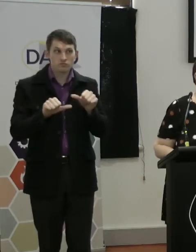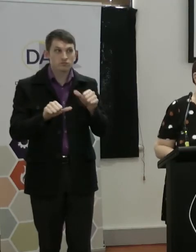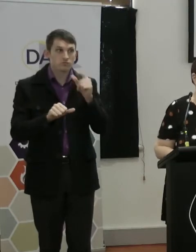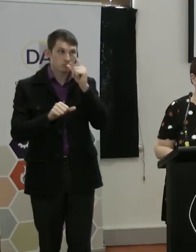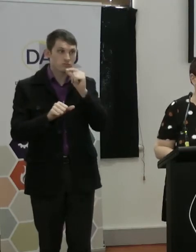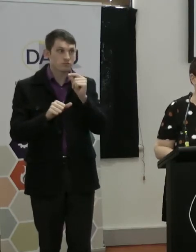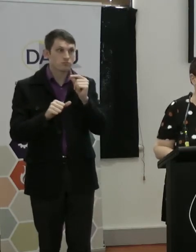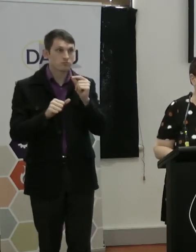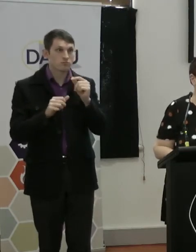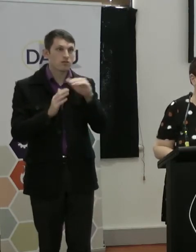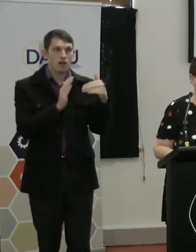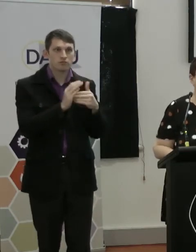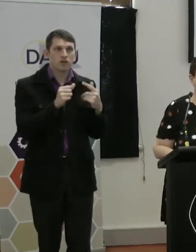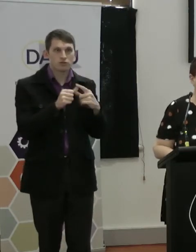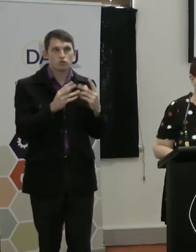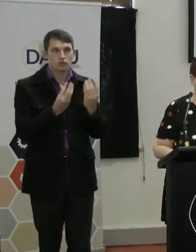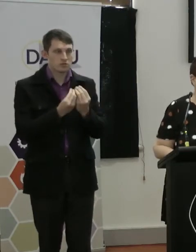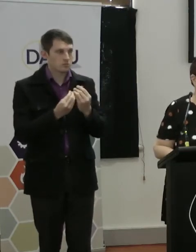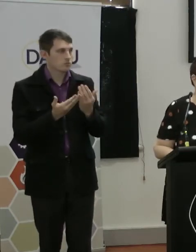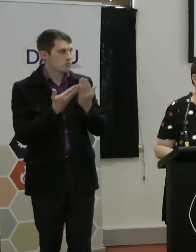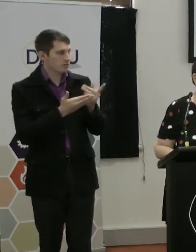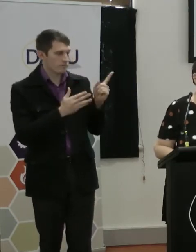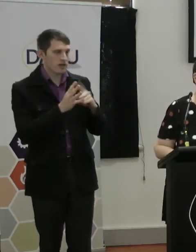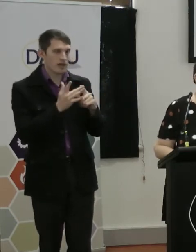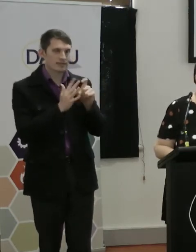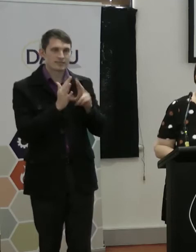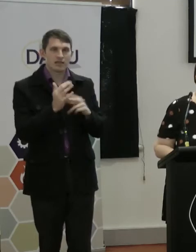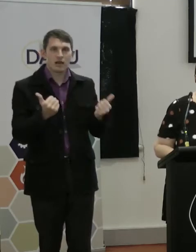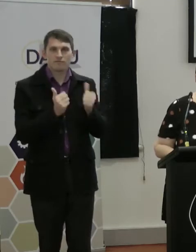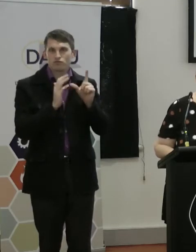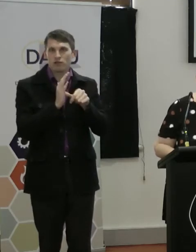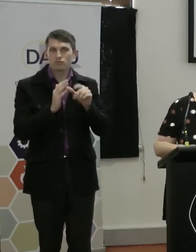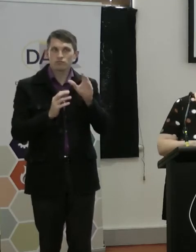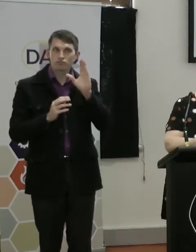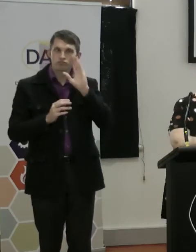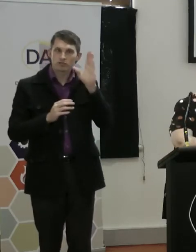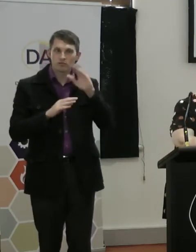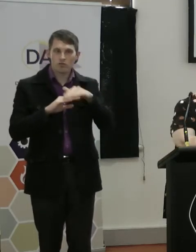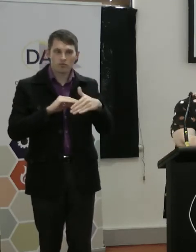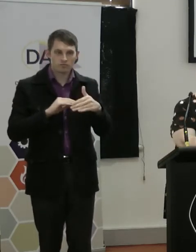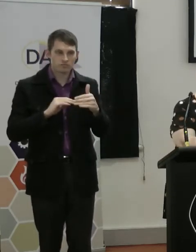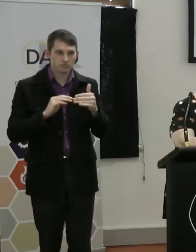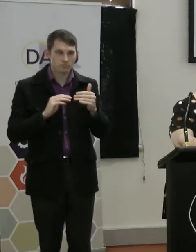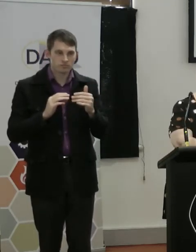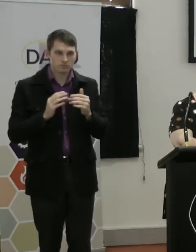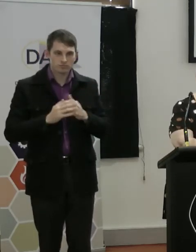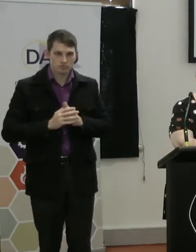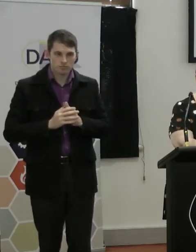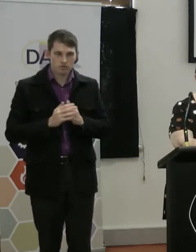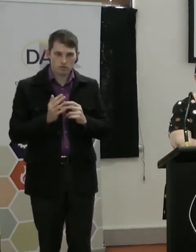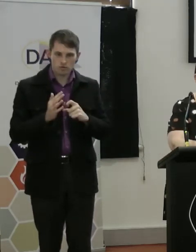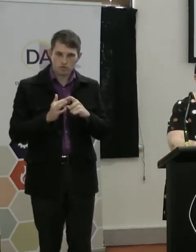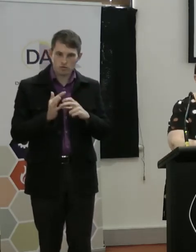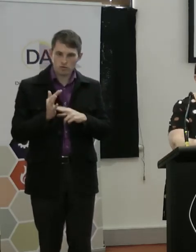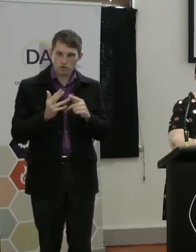them together, and that AidAn has got time to present on knowmore, which is the legal scheme